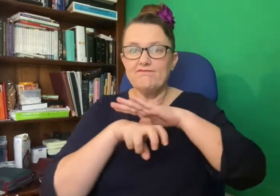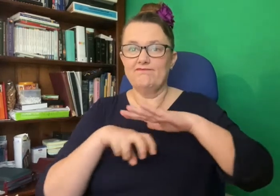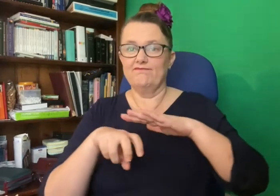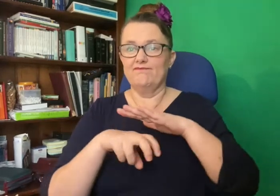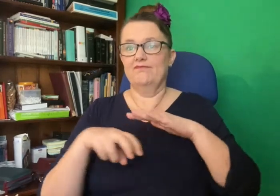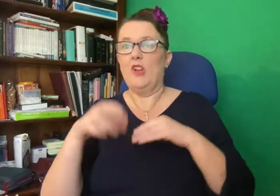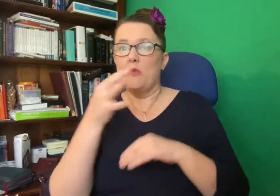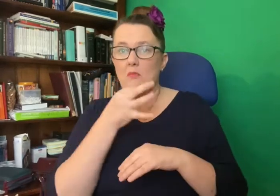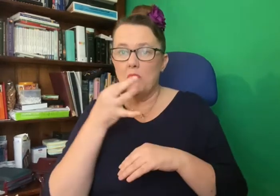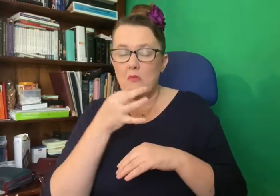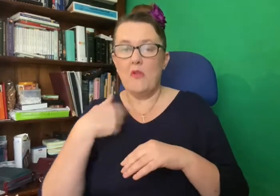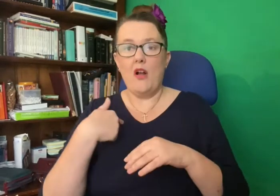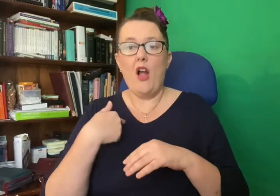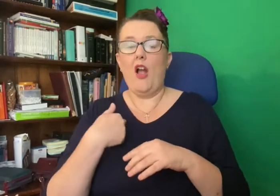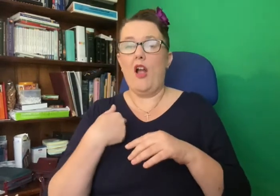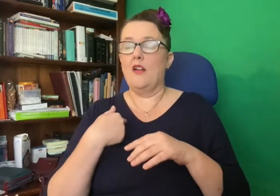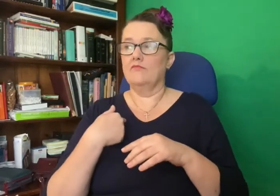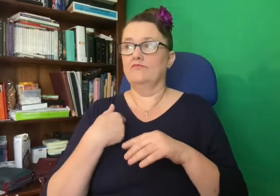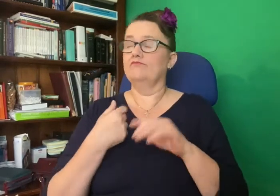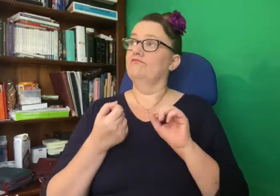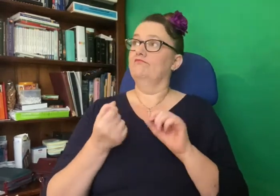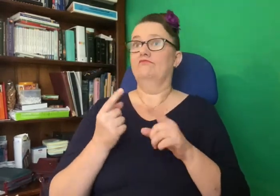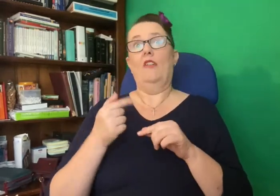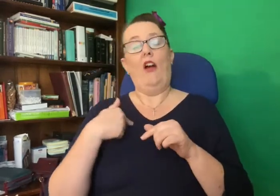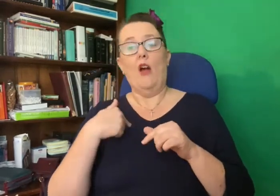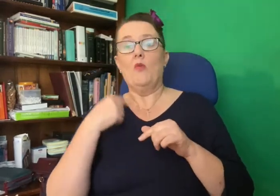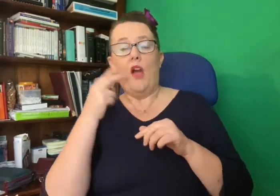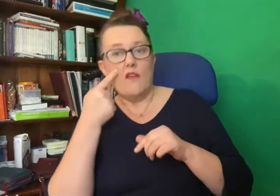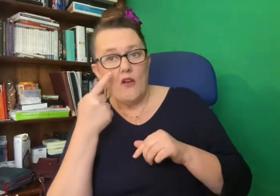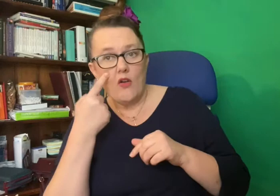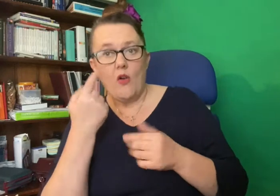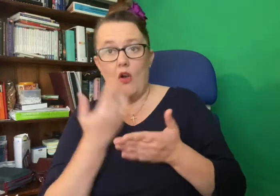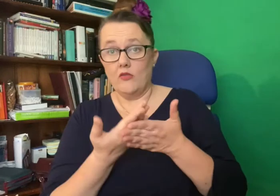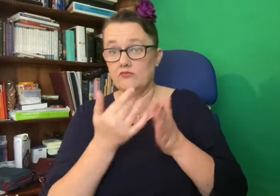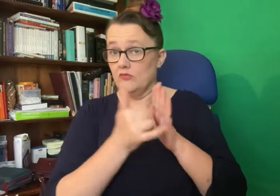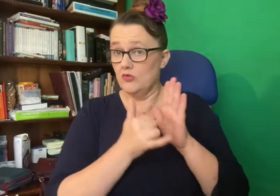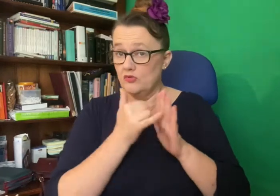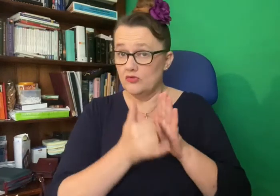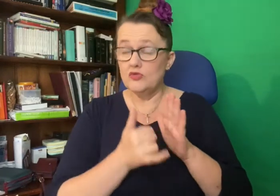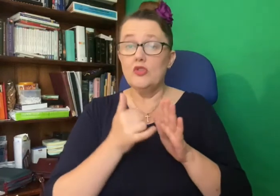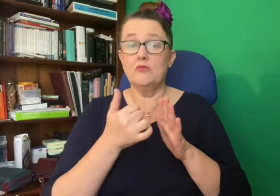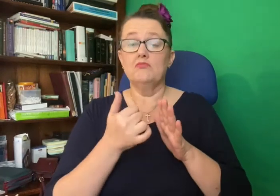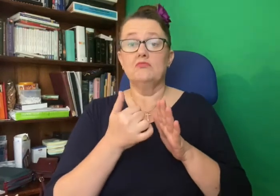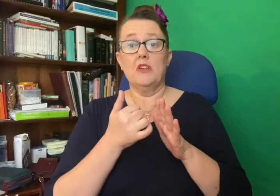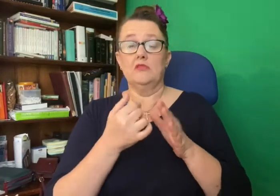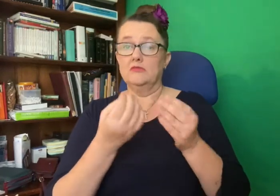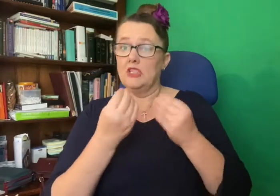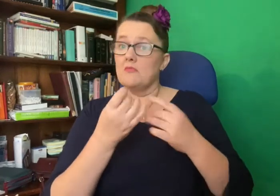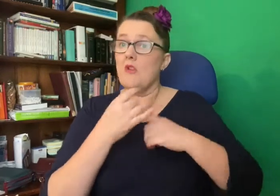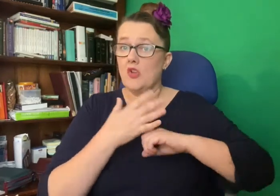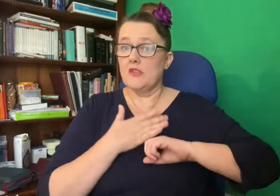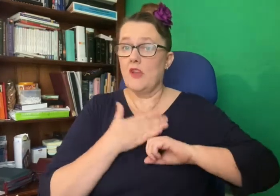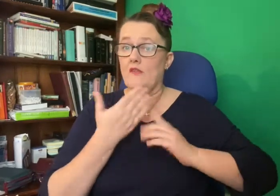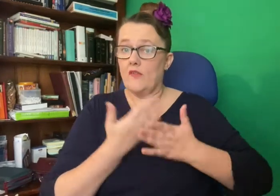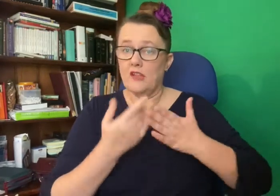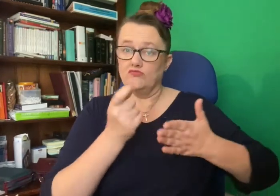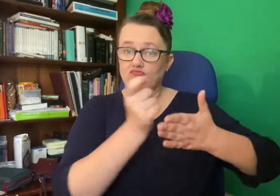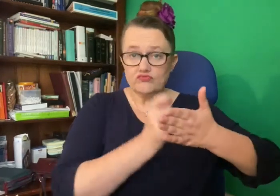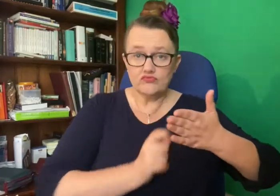Recently I found myself stuck at home getting quite bored, so I decided to have a look on YouTube and teach myself how to